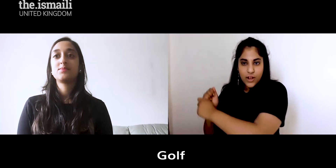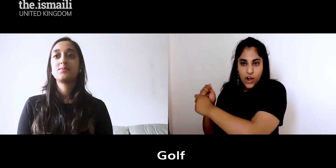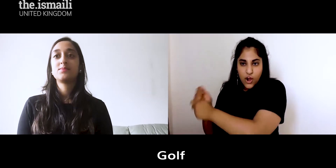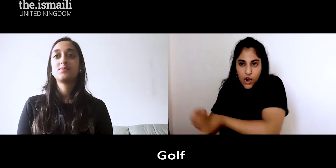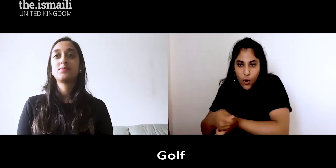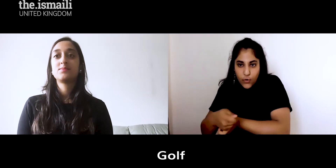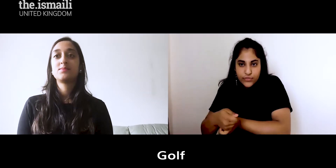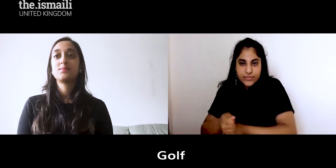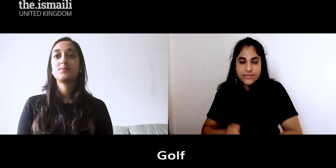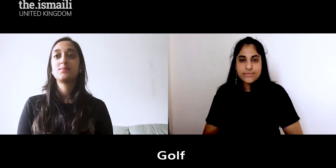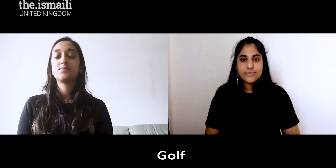Golf.